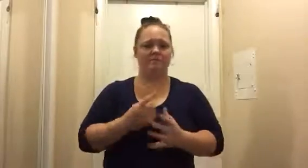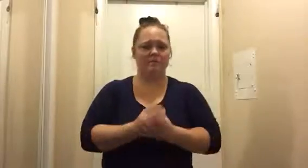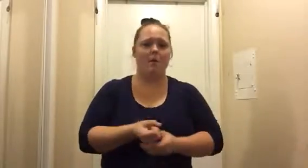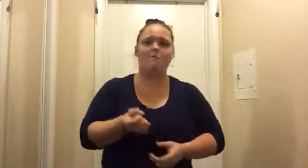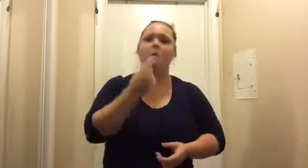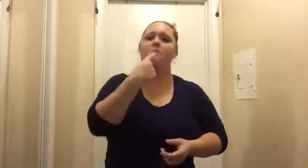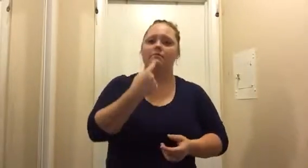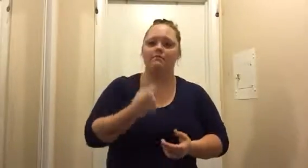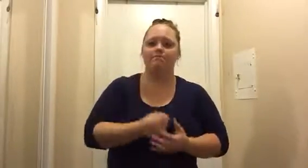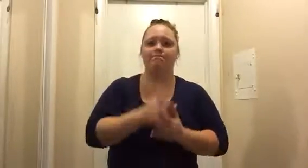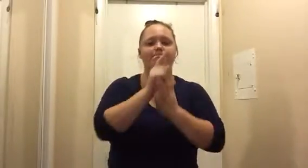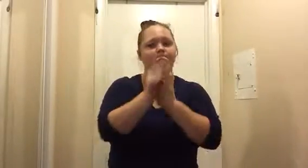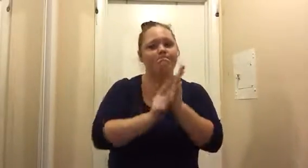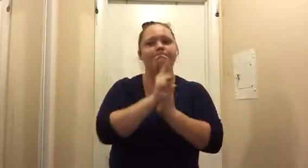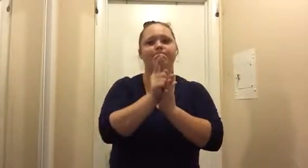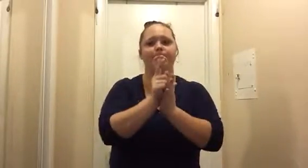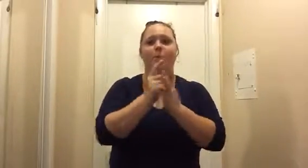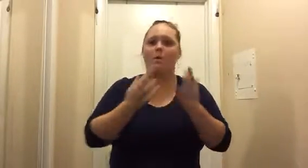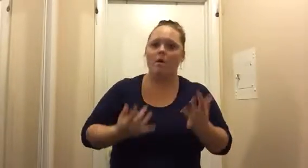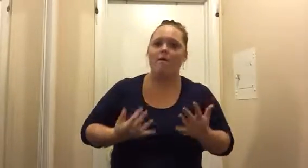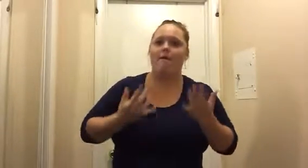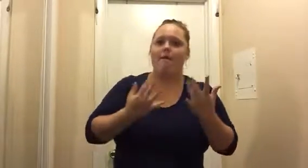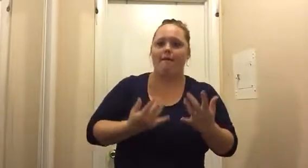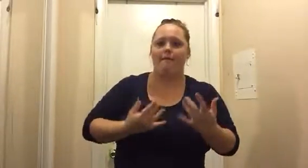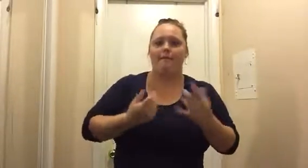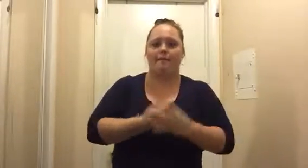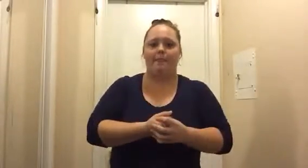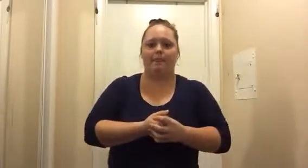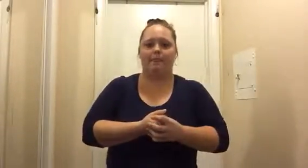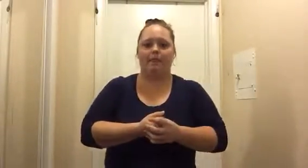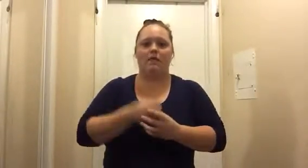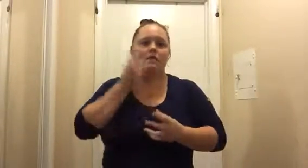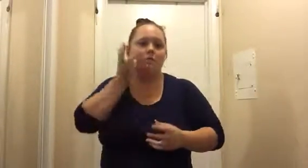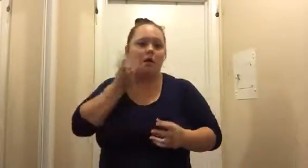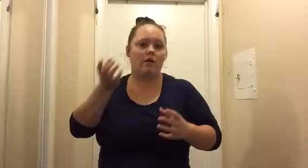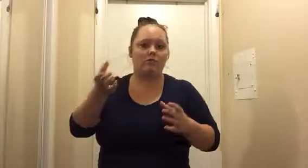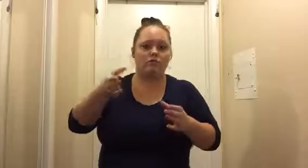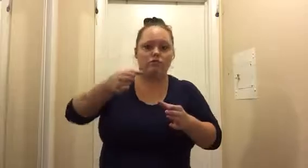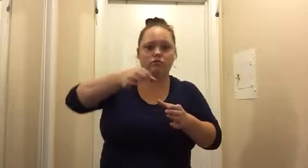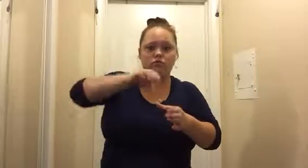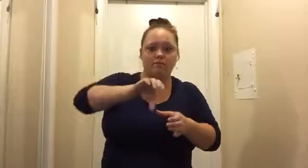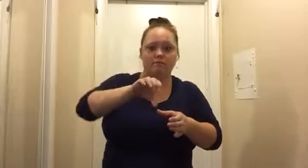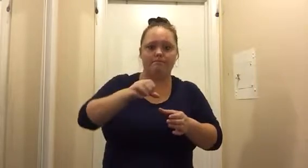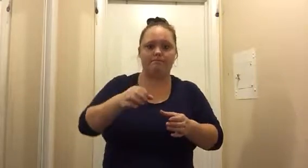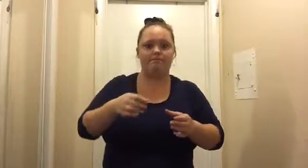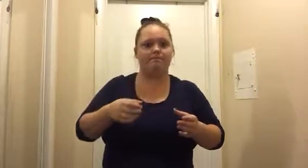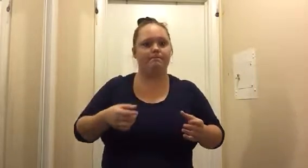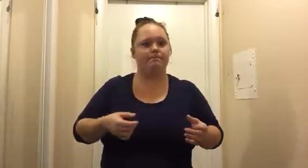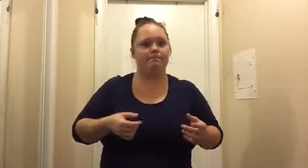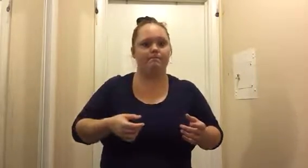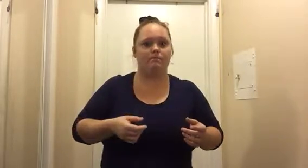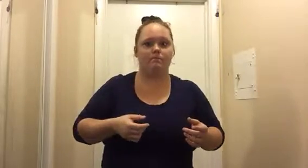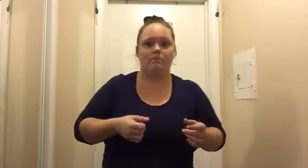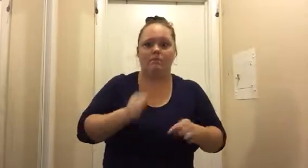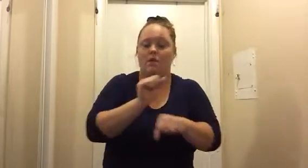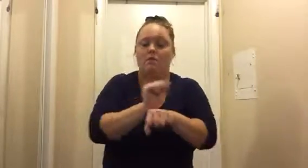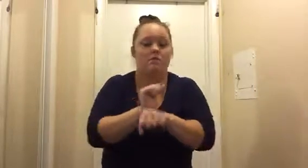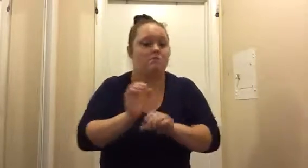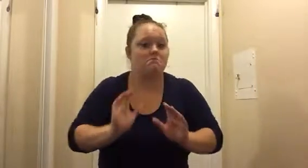poured myself a glass of wine, and it was a miracle. I mean, the wine just sat there while